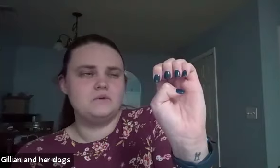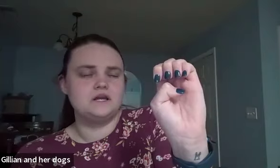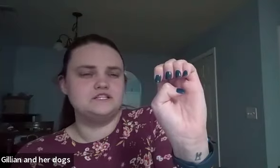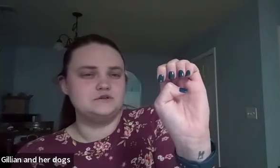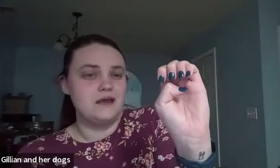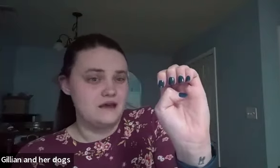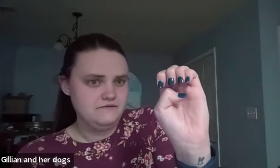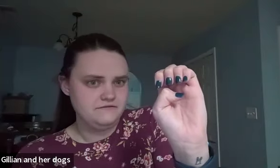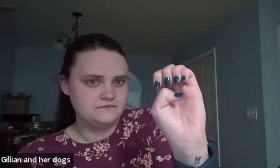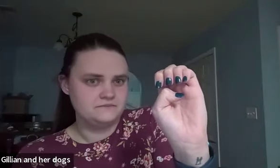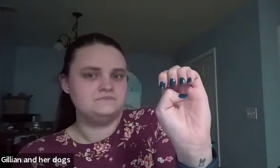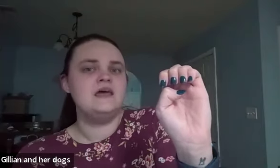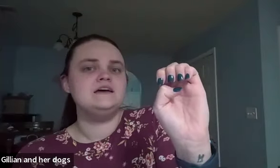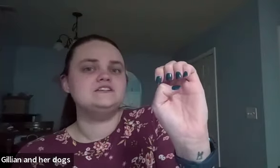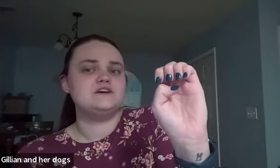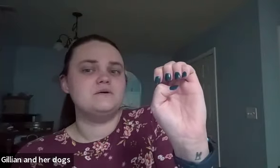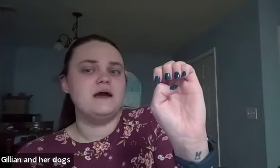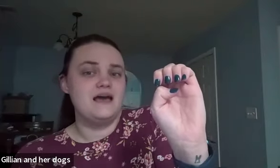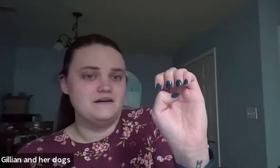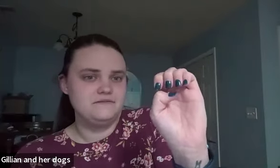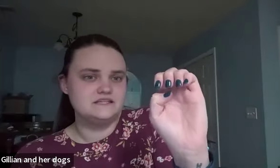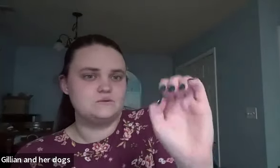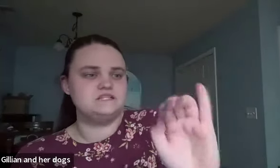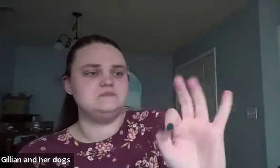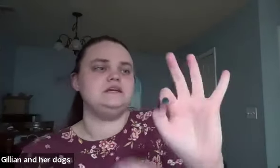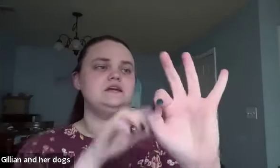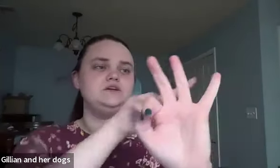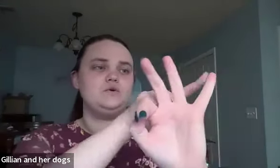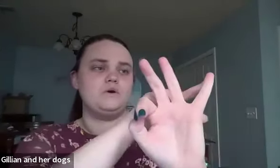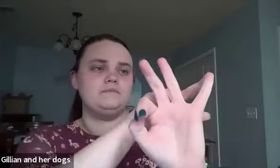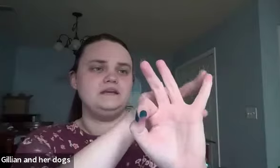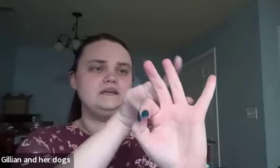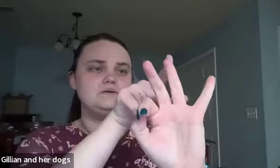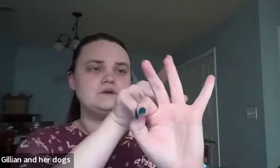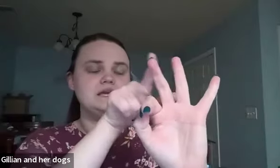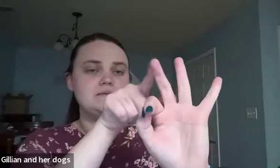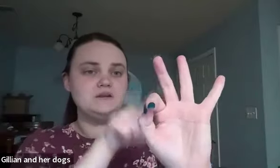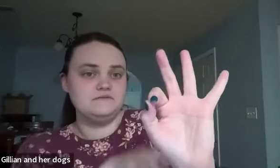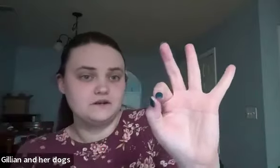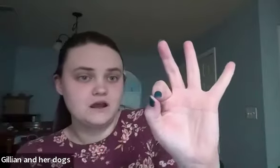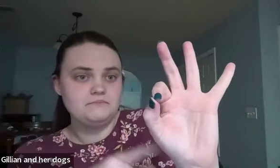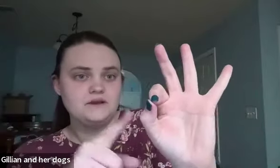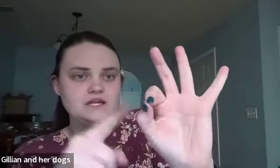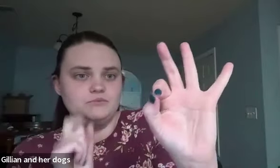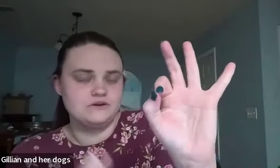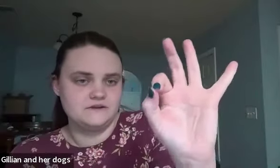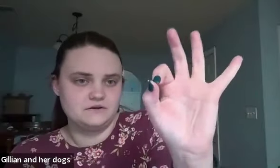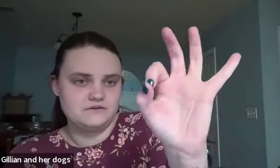Then we're going to do F. So F is going to be your pinky ring and middle finger up and your pointer finger and